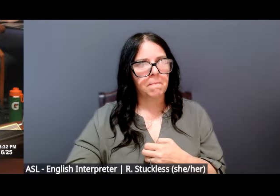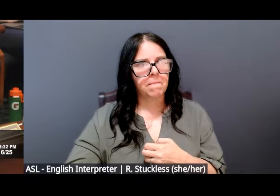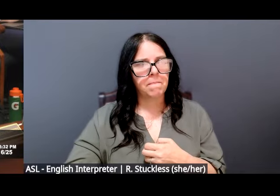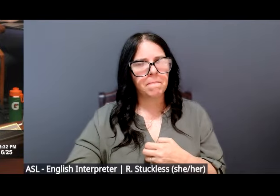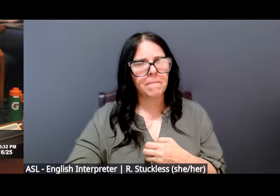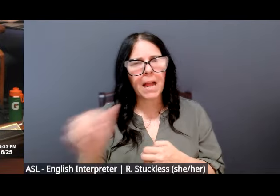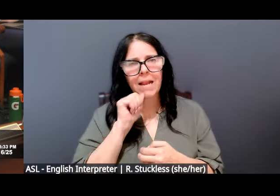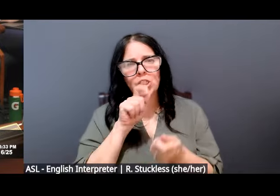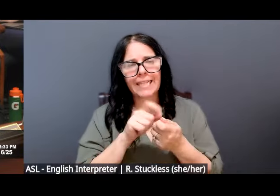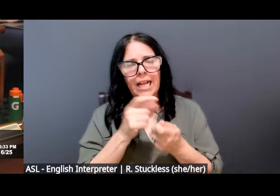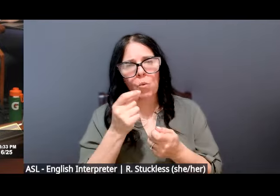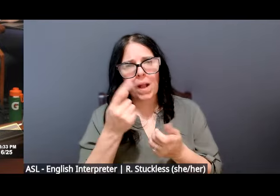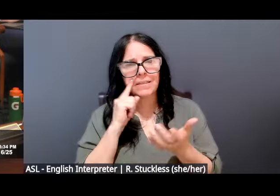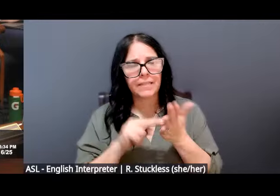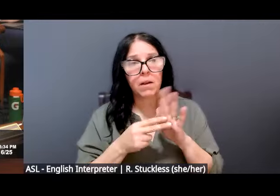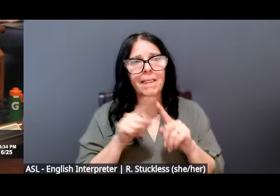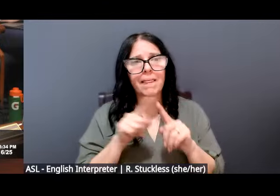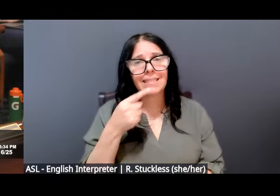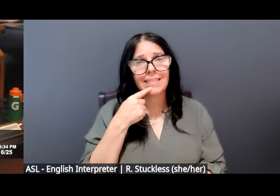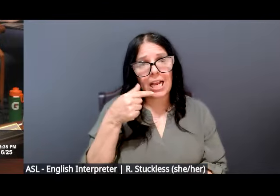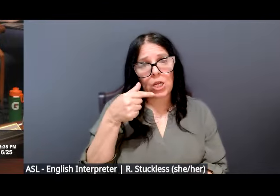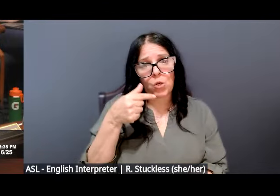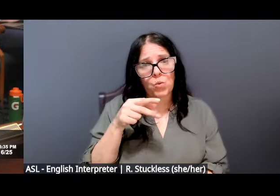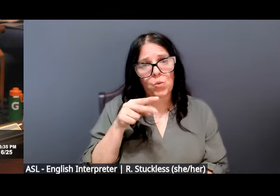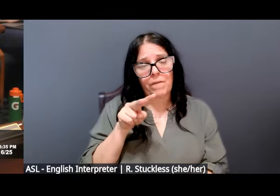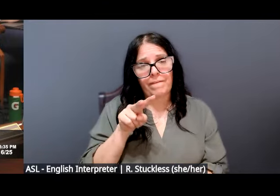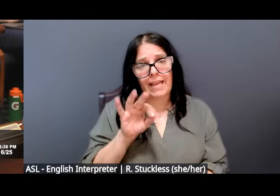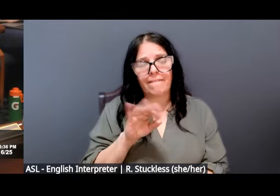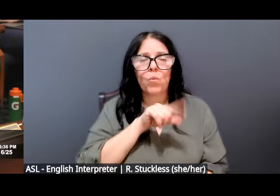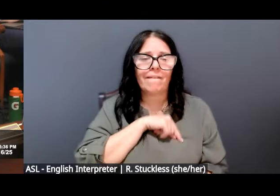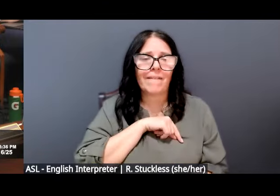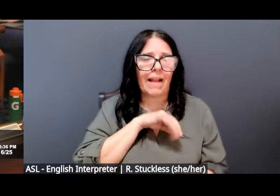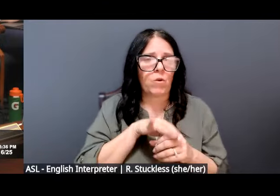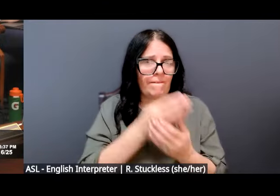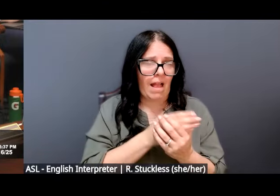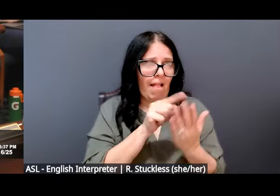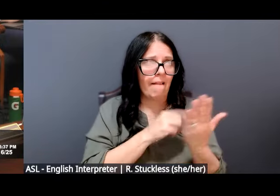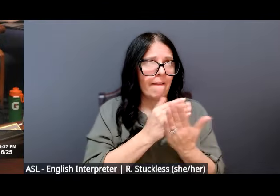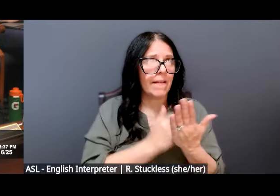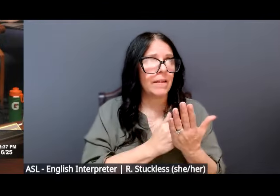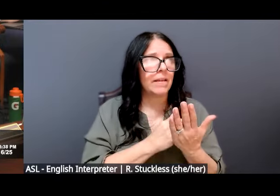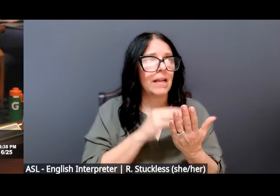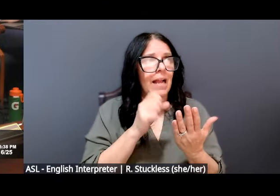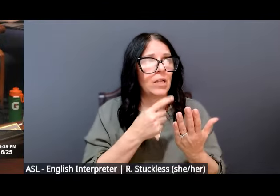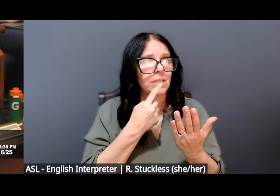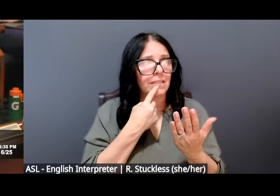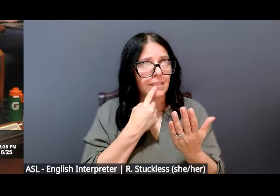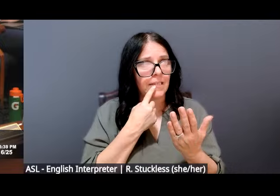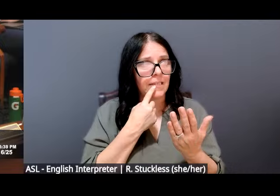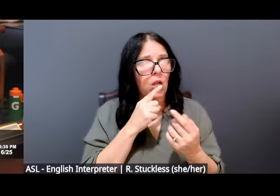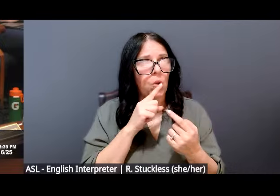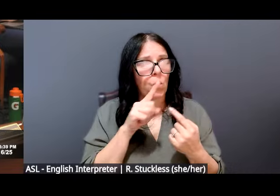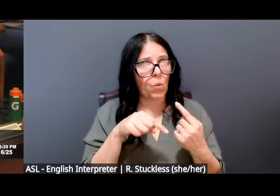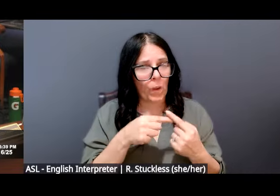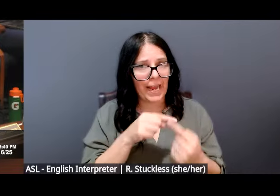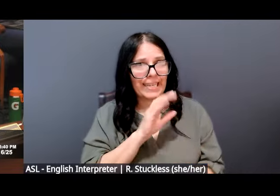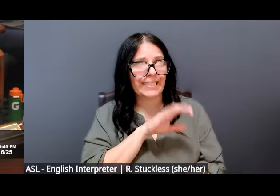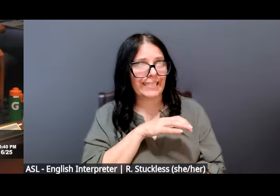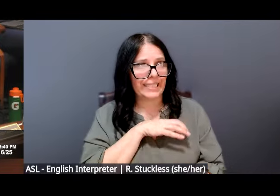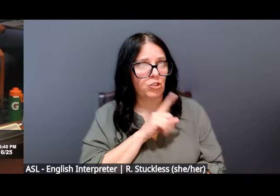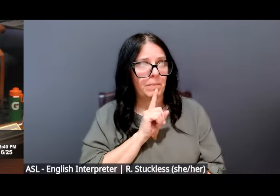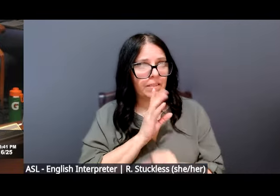that the qualified voter file has to indicate whether, when, and how citizenship is verified, and